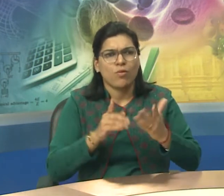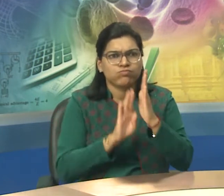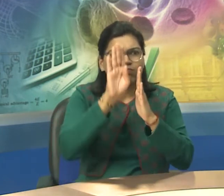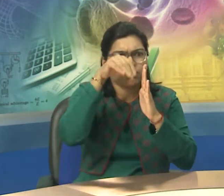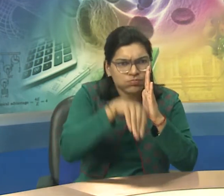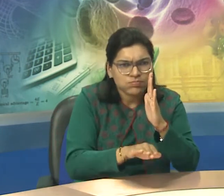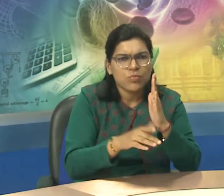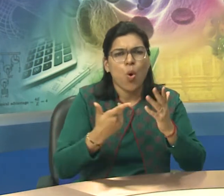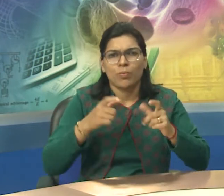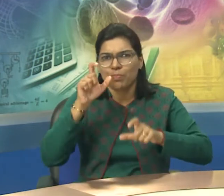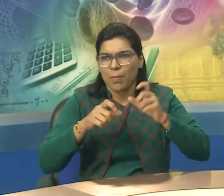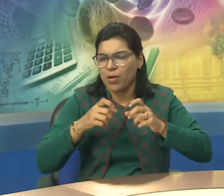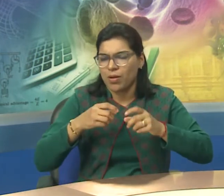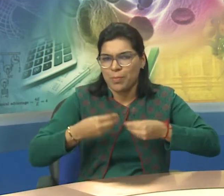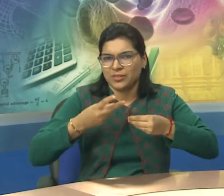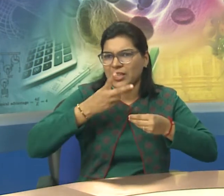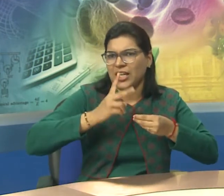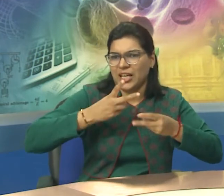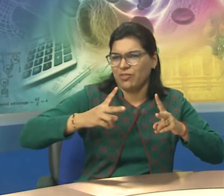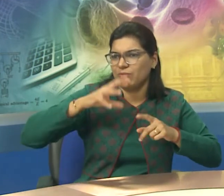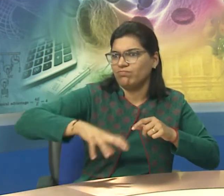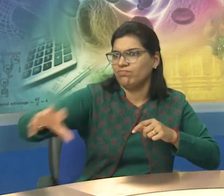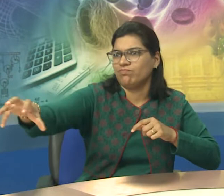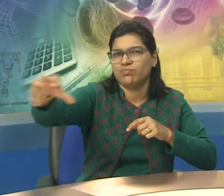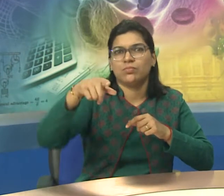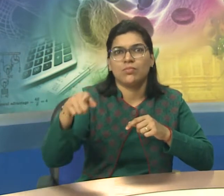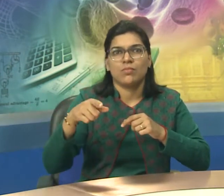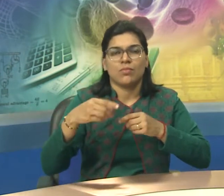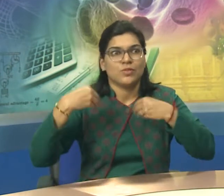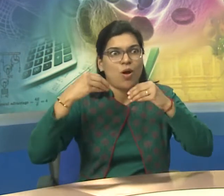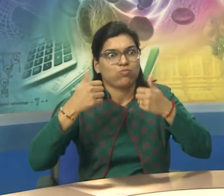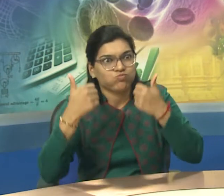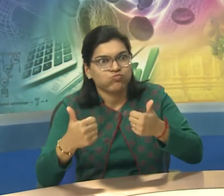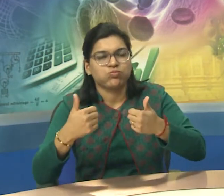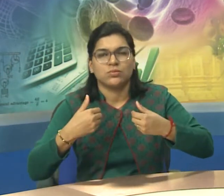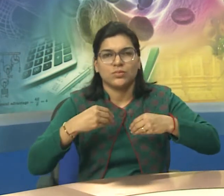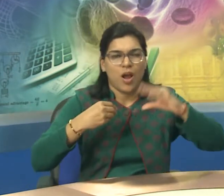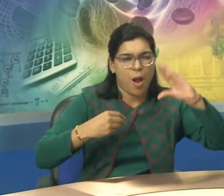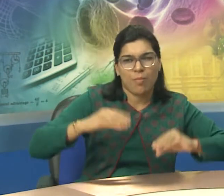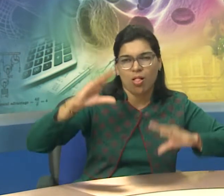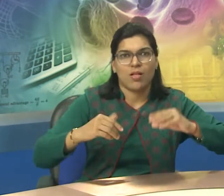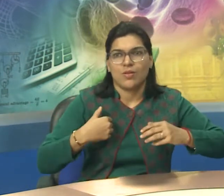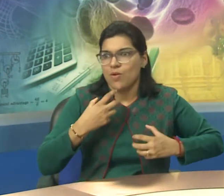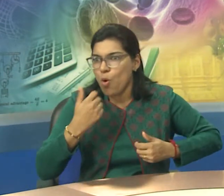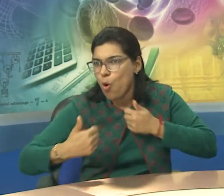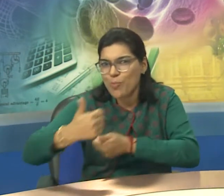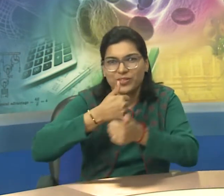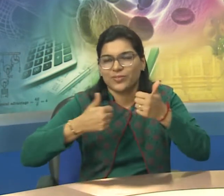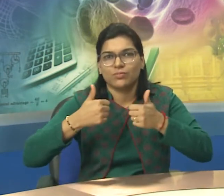products, expand into new markets, and enhance